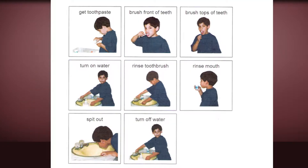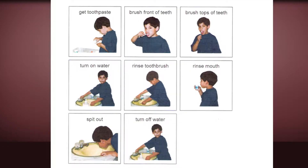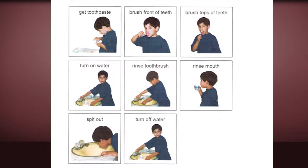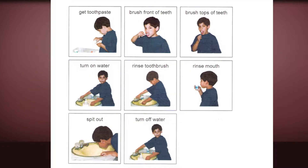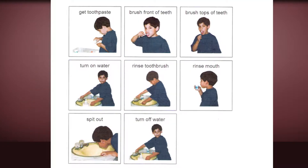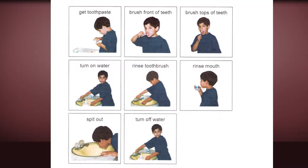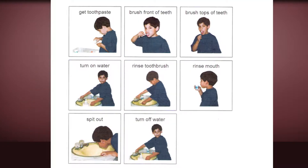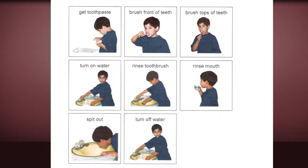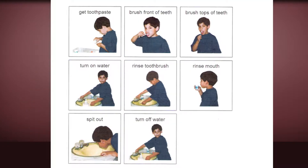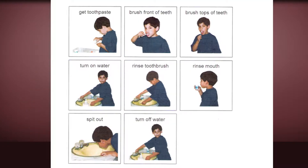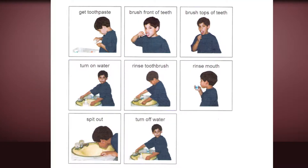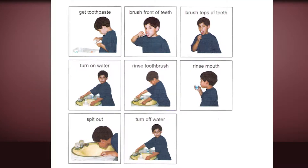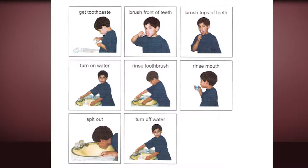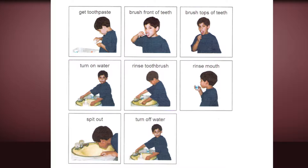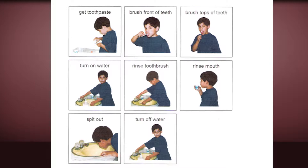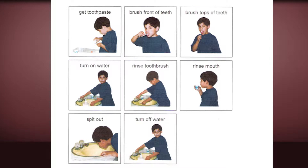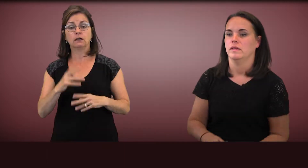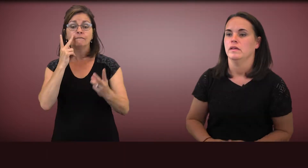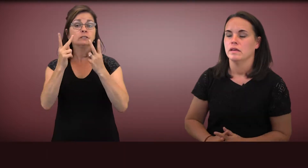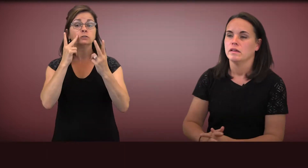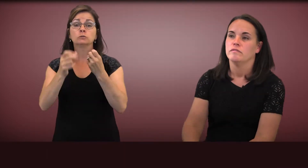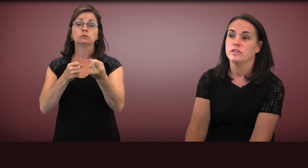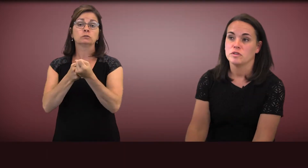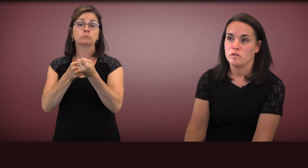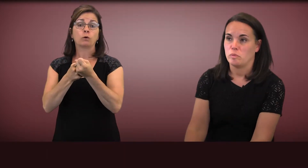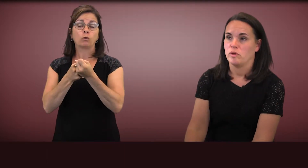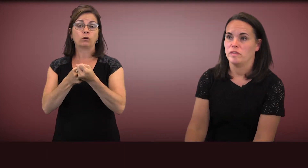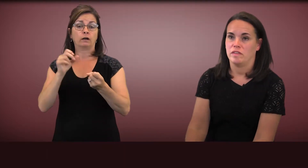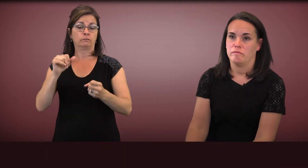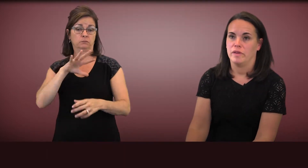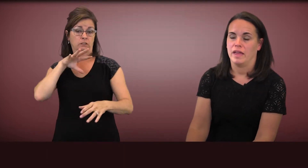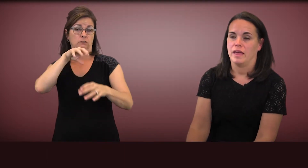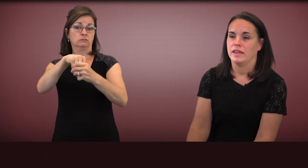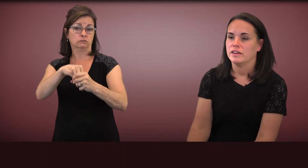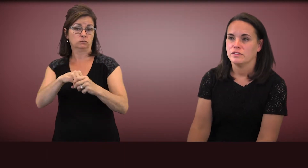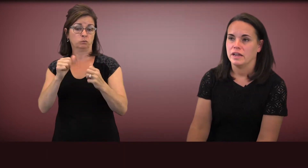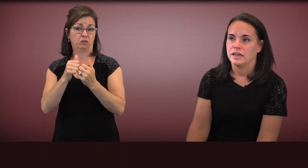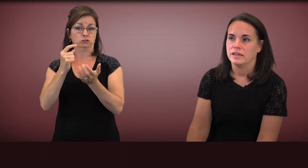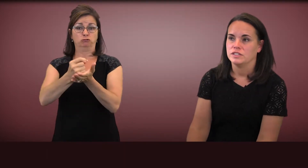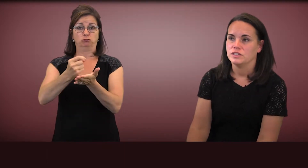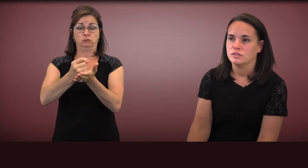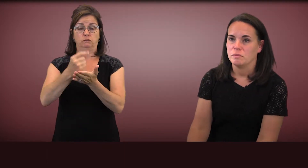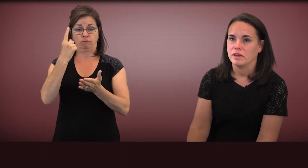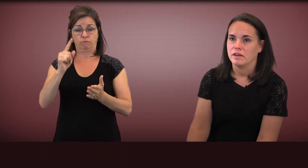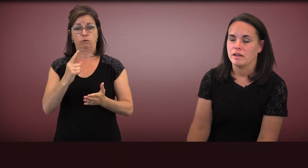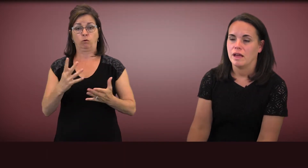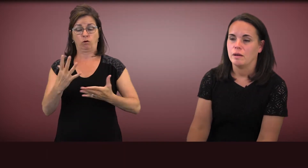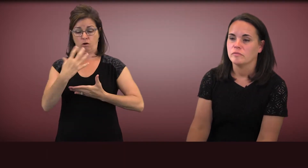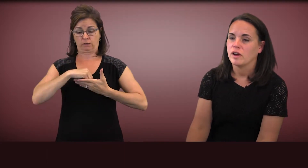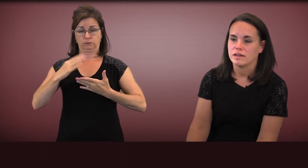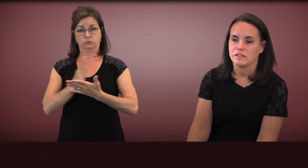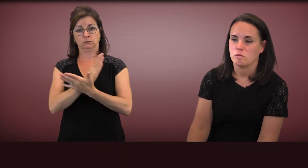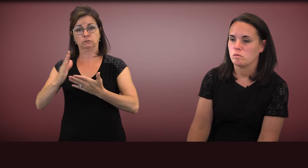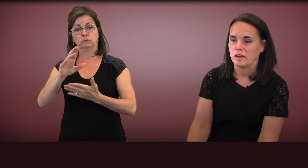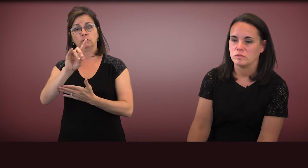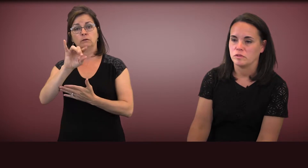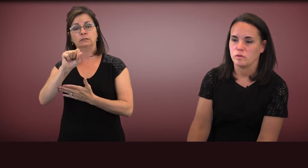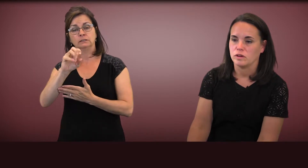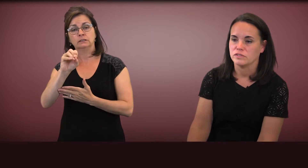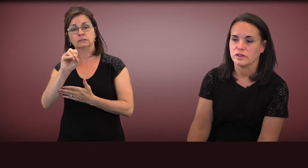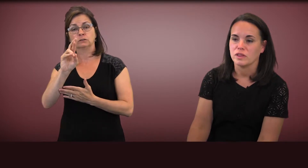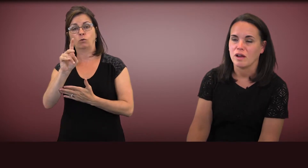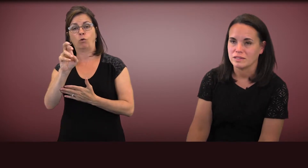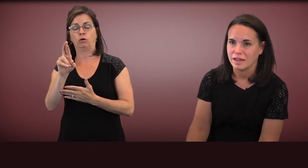pictures are displayed of a young boy brushing his teeth. Visual supports have been integrated into treatment for autism